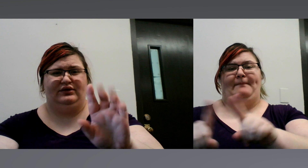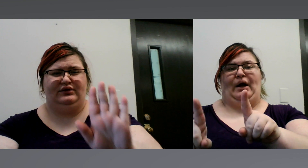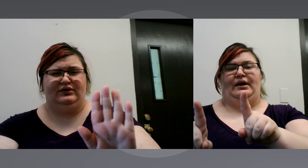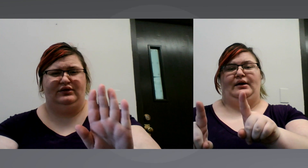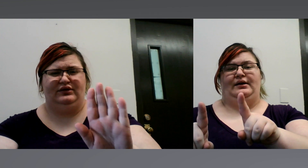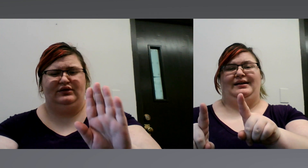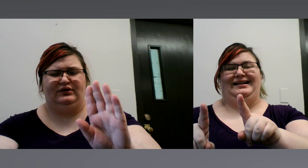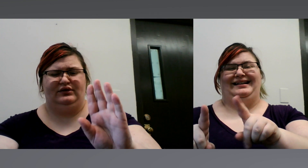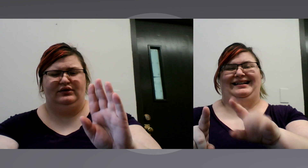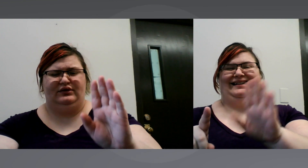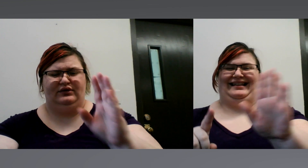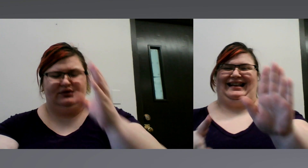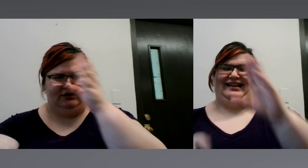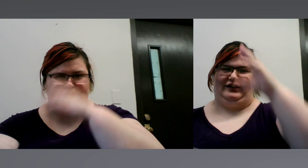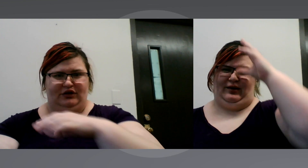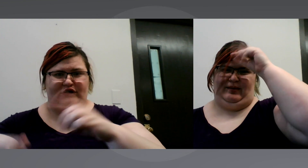what